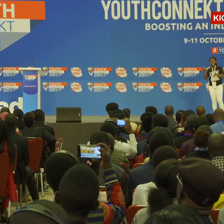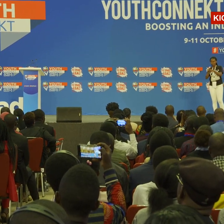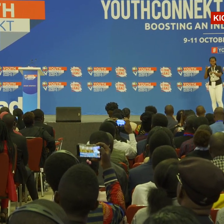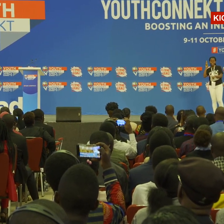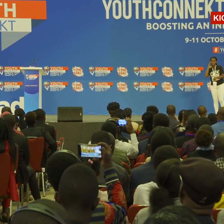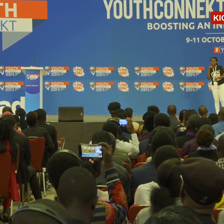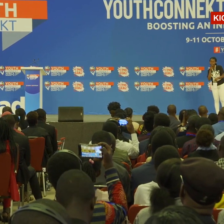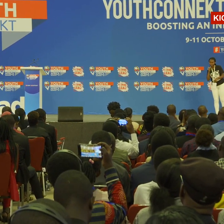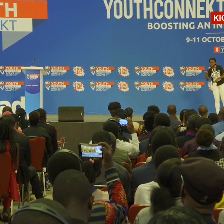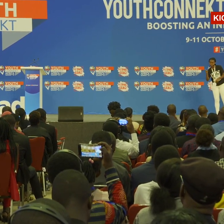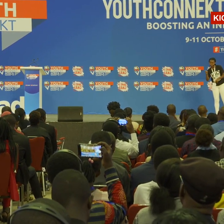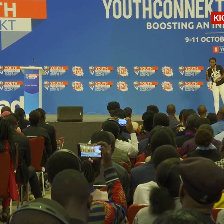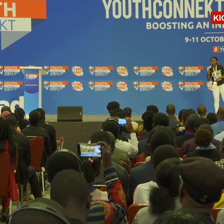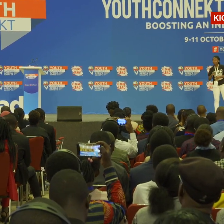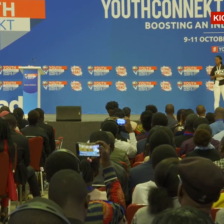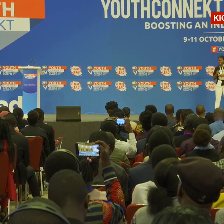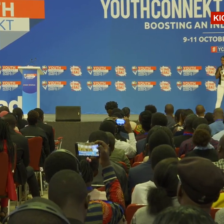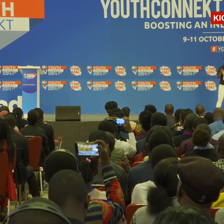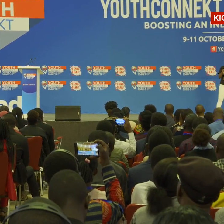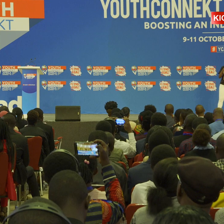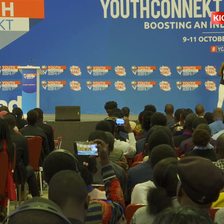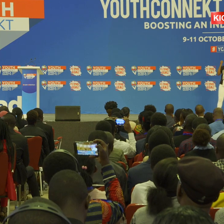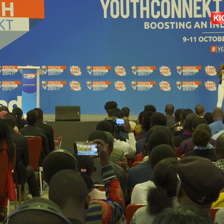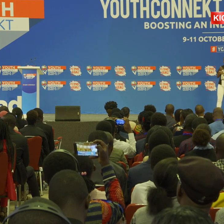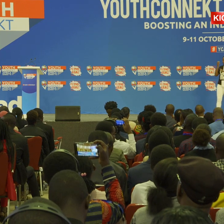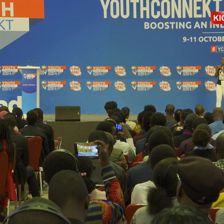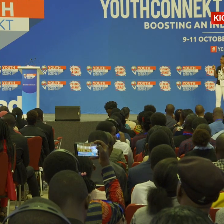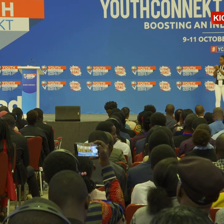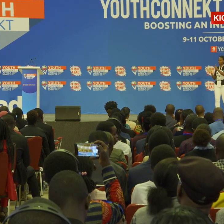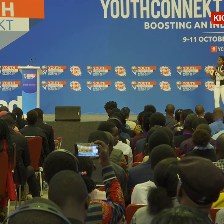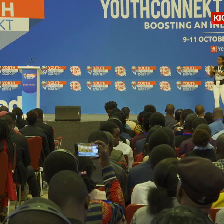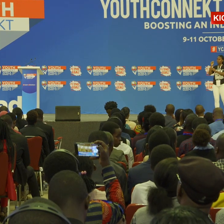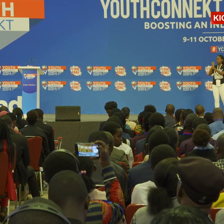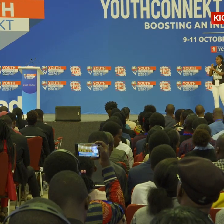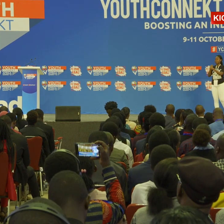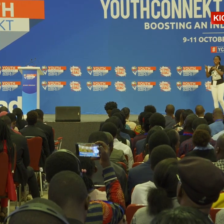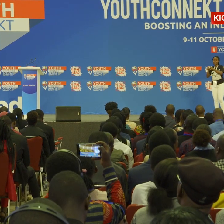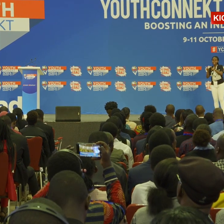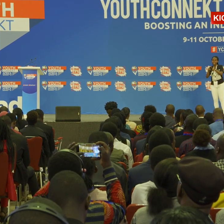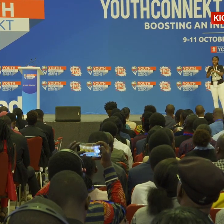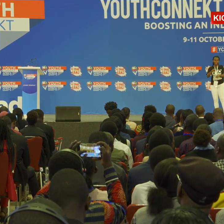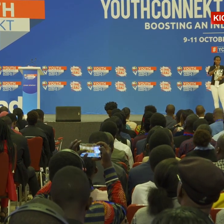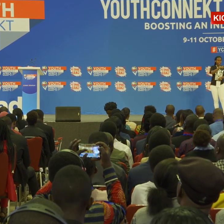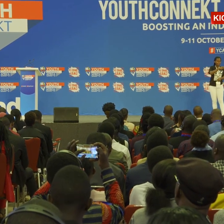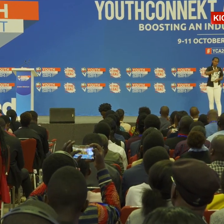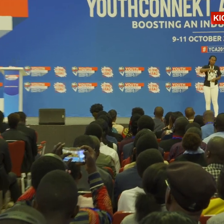And the second reason I engaged in volunteerism is because I wanted to run. As a fresh